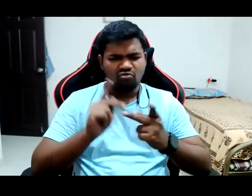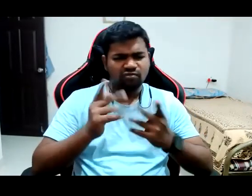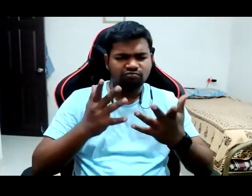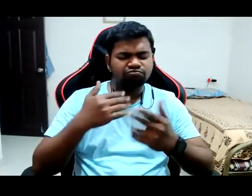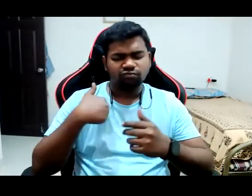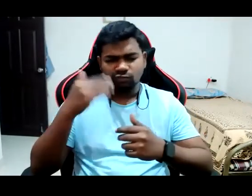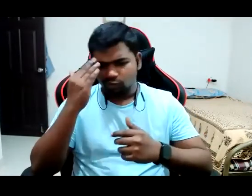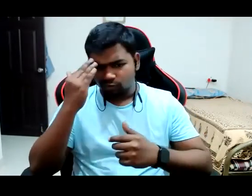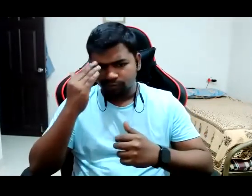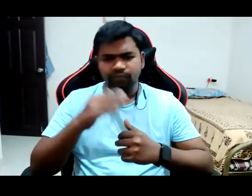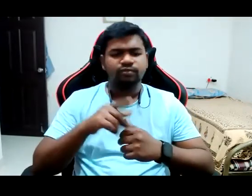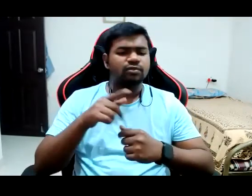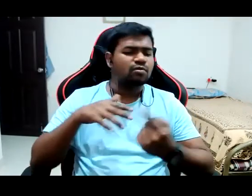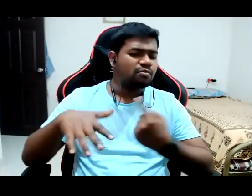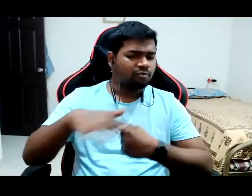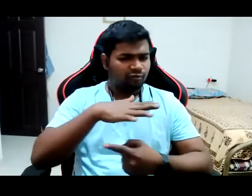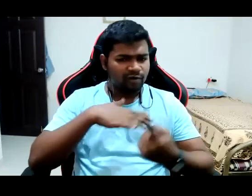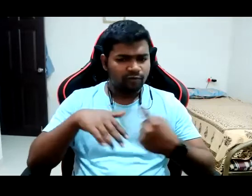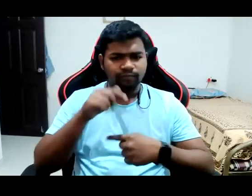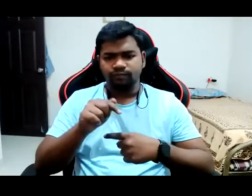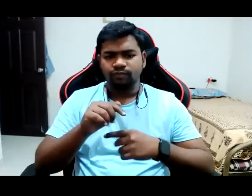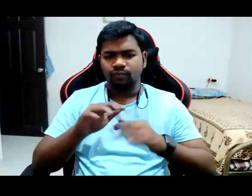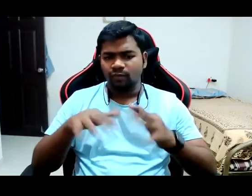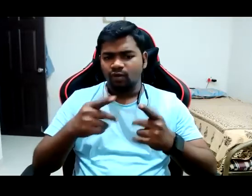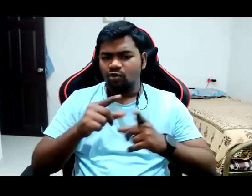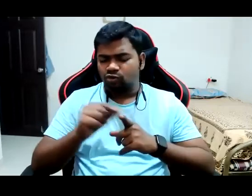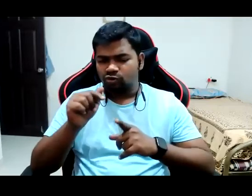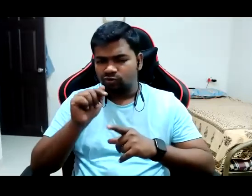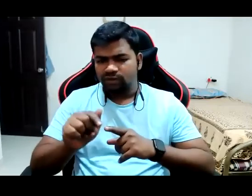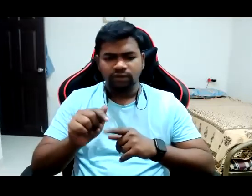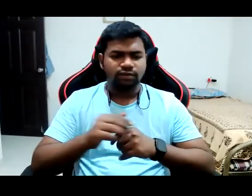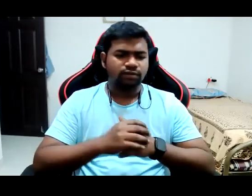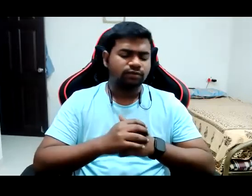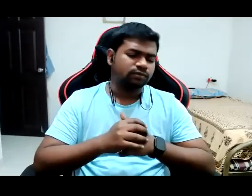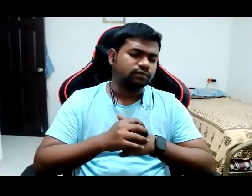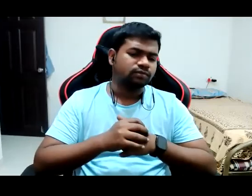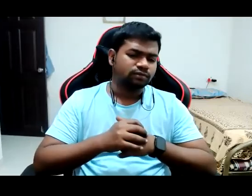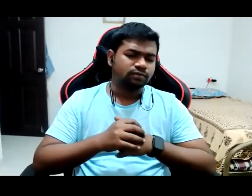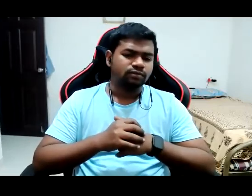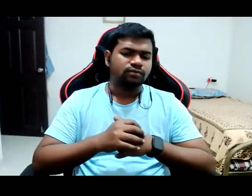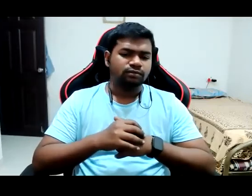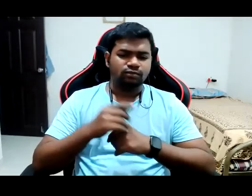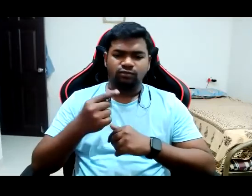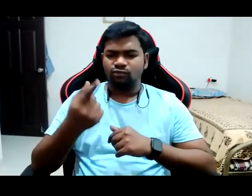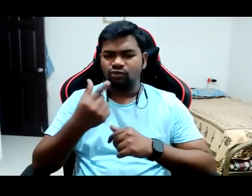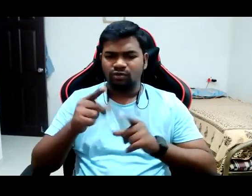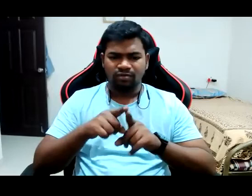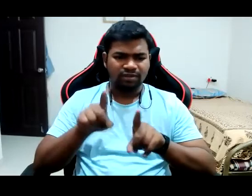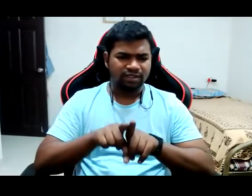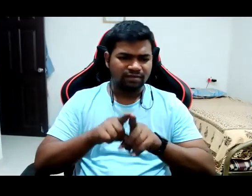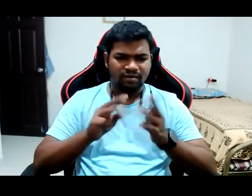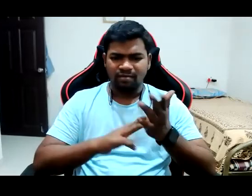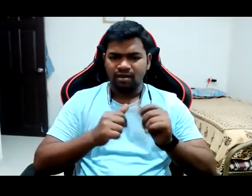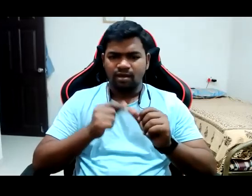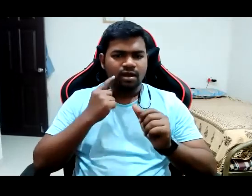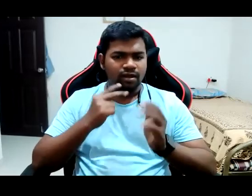go and create a separate platform, like just to kind of like do this, and we wanted to kind of use an existing like mainstream platform. But again,